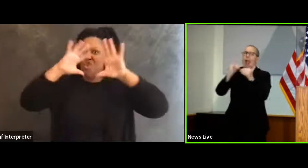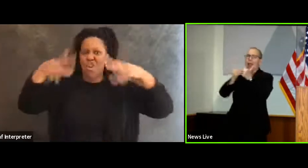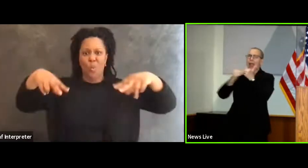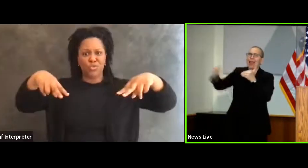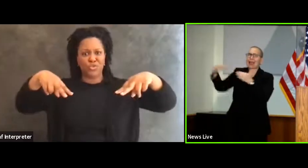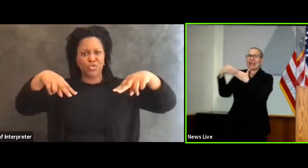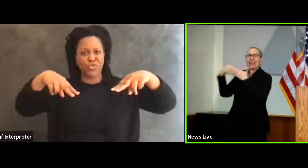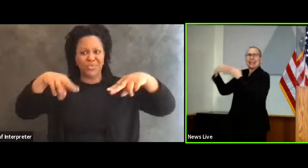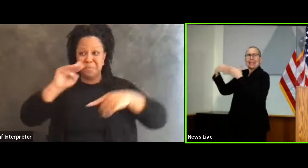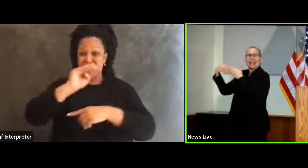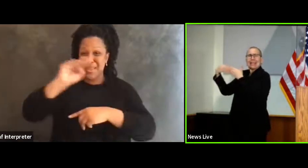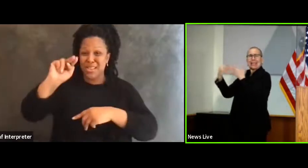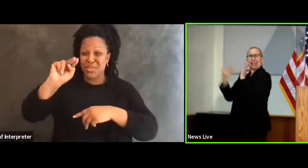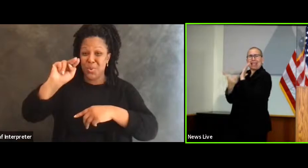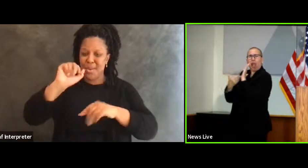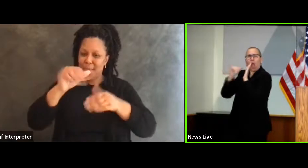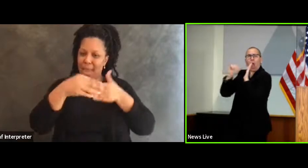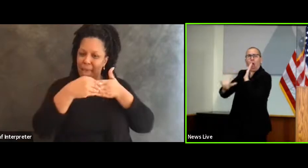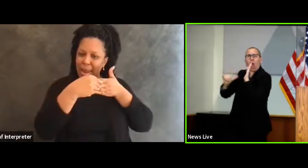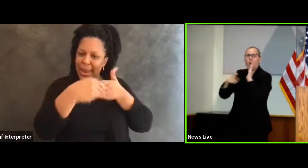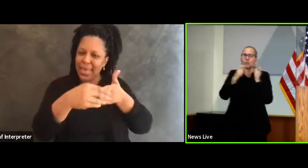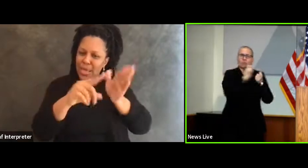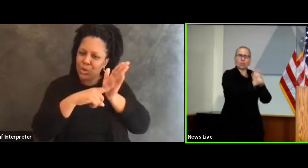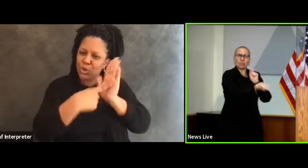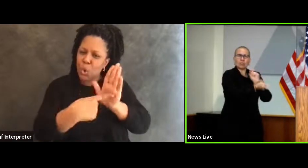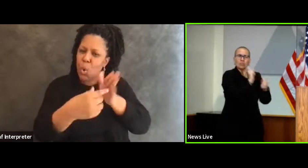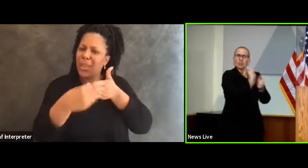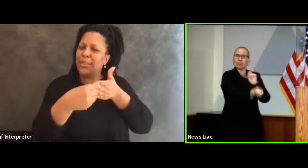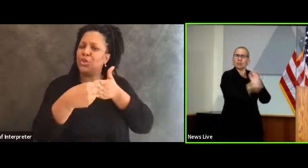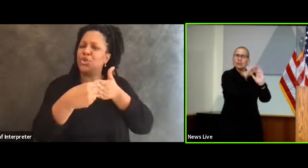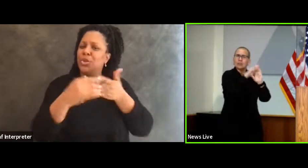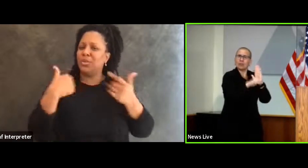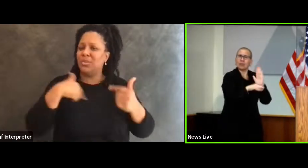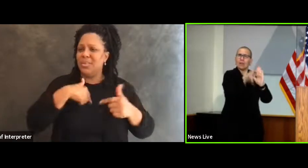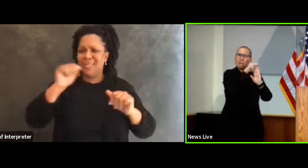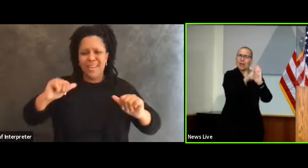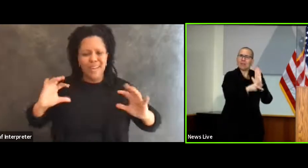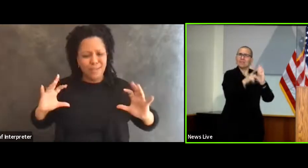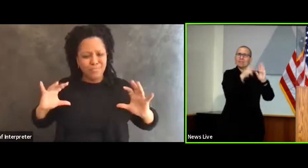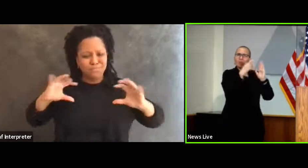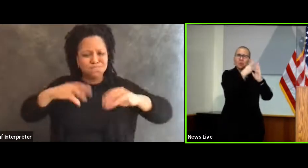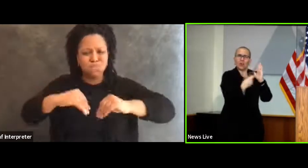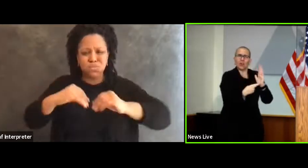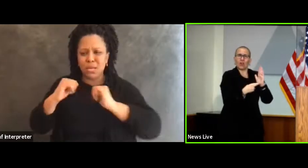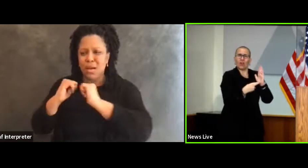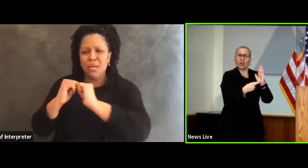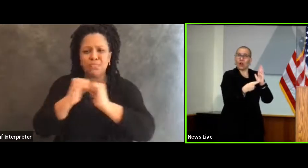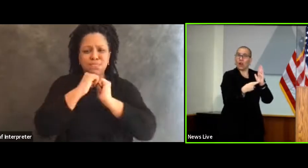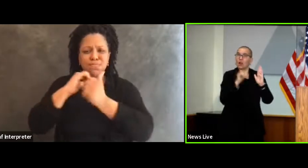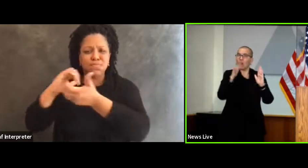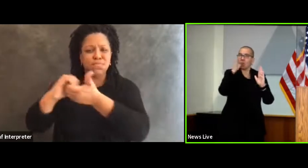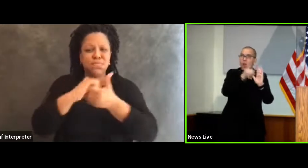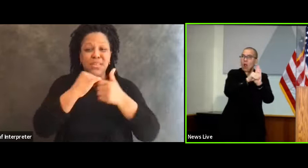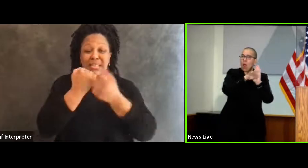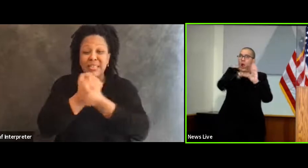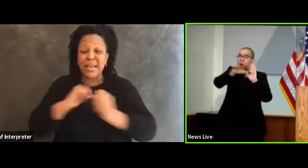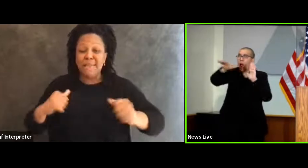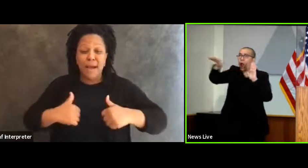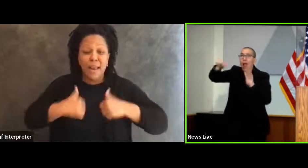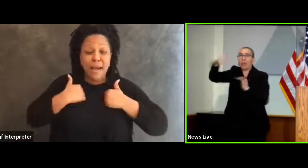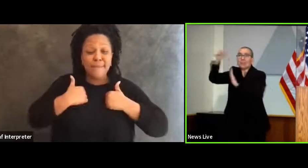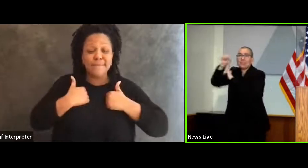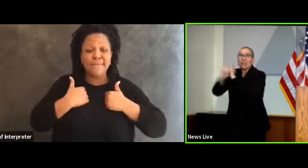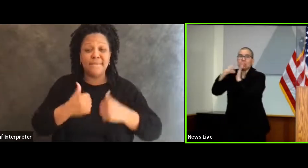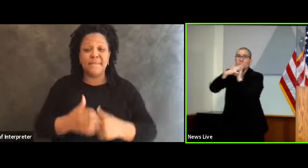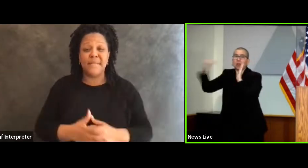make policy changes that will literally save people's lives. And when it comes to saving lives, it's simply unacceptable to